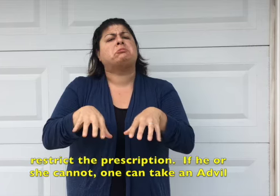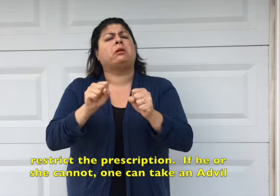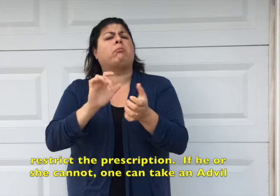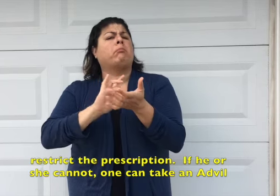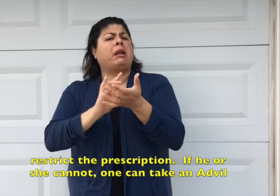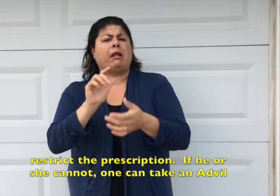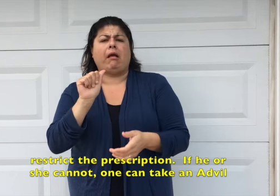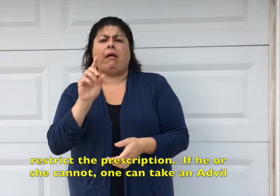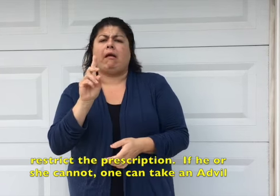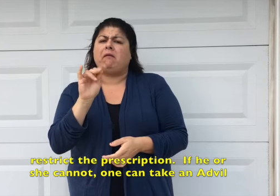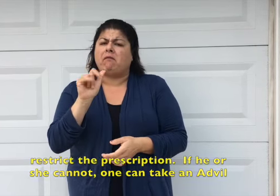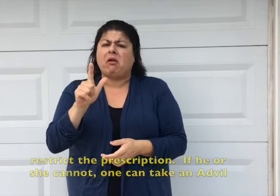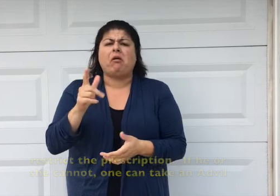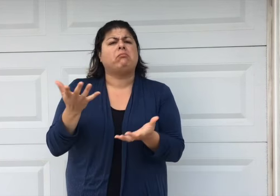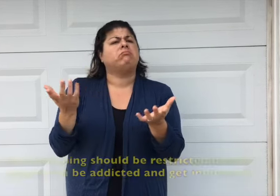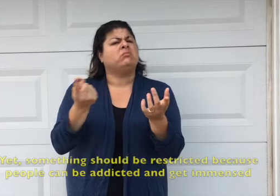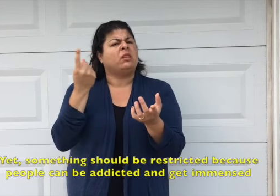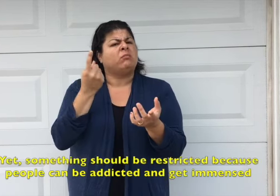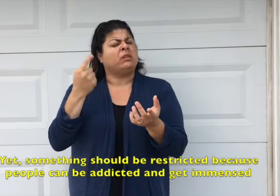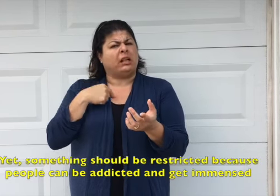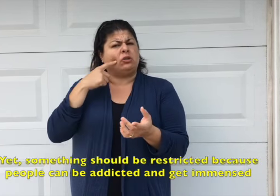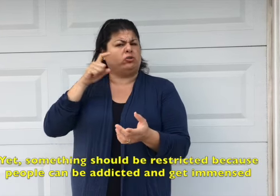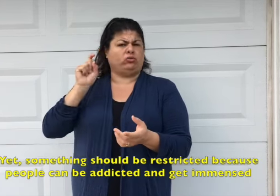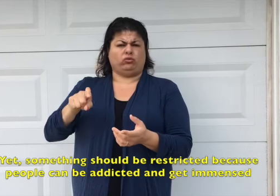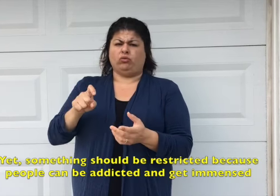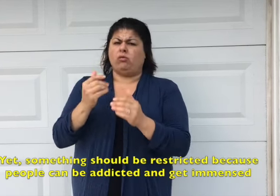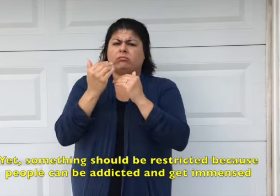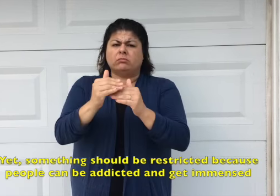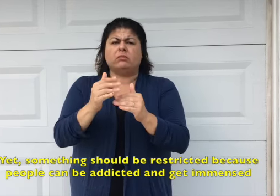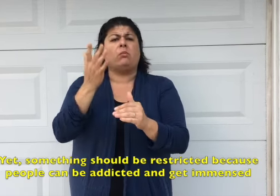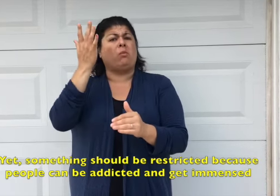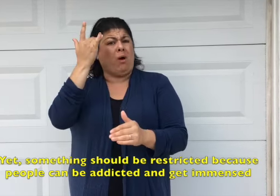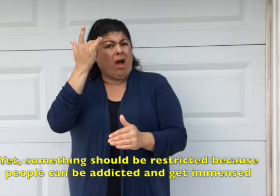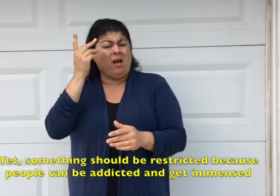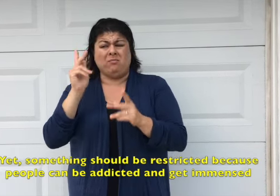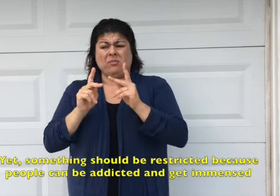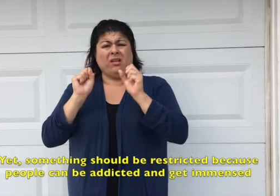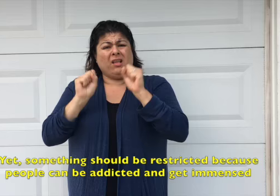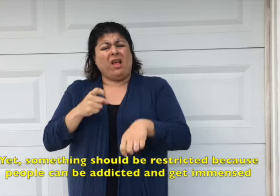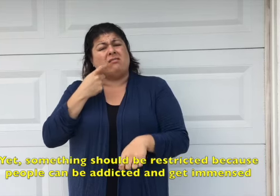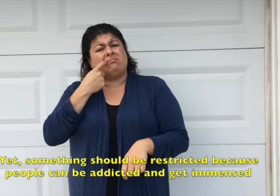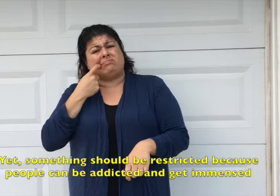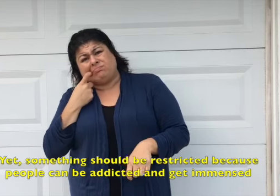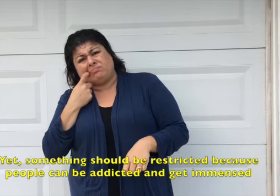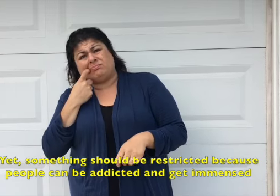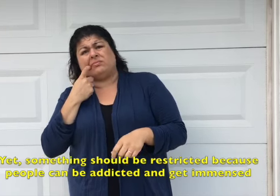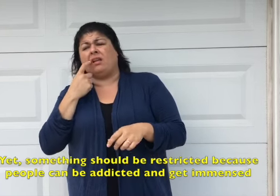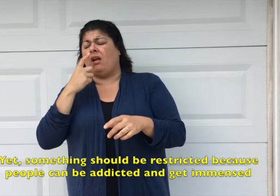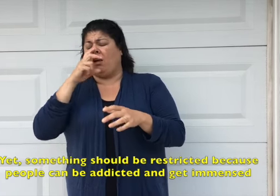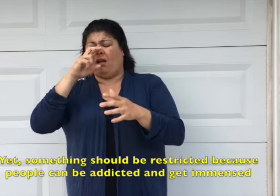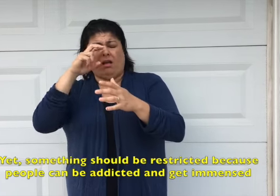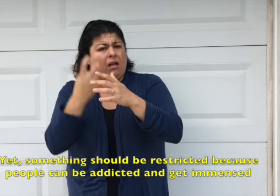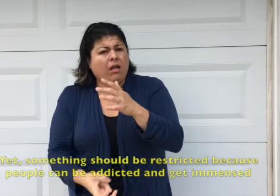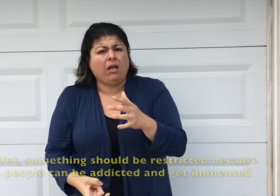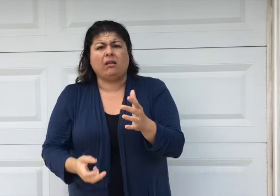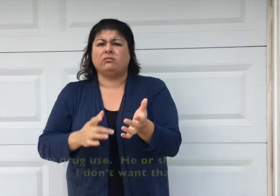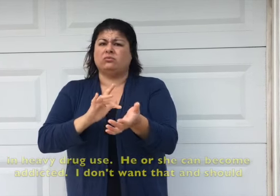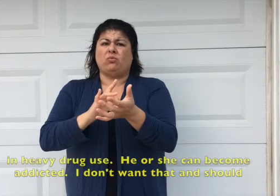prescription. If he or she cannot, then take an Advil. Yet, something should be restricted because people can be addicted and get